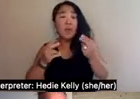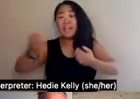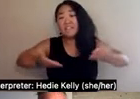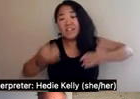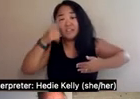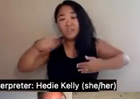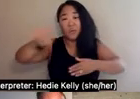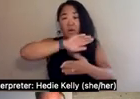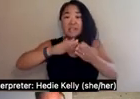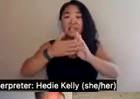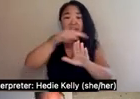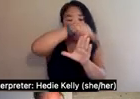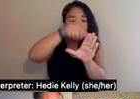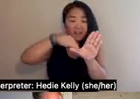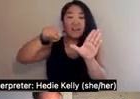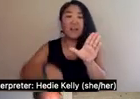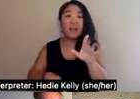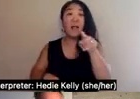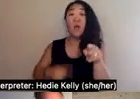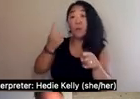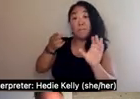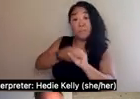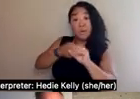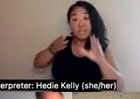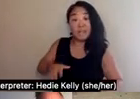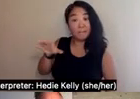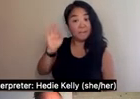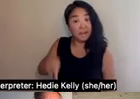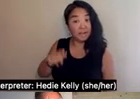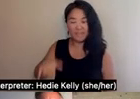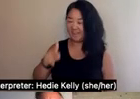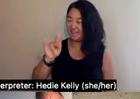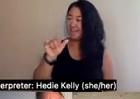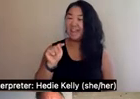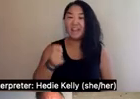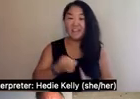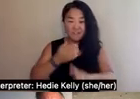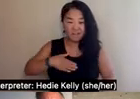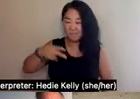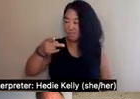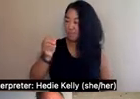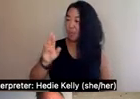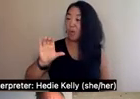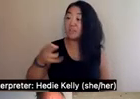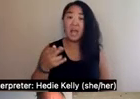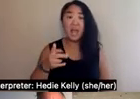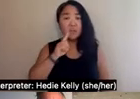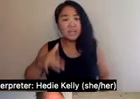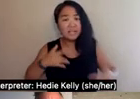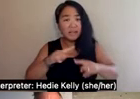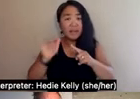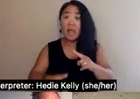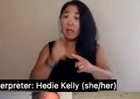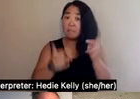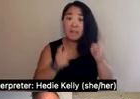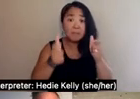one of our participants picking up a kit of supplies from my porch. And what was super exciting about that was people went off and did it on their